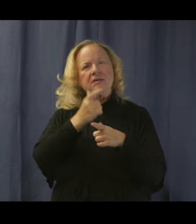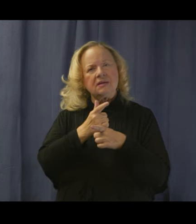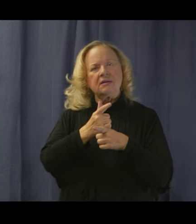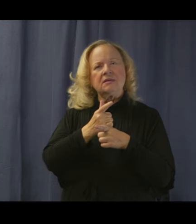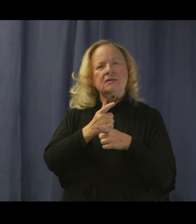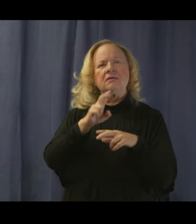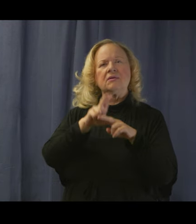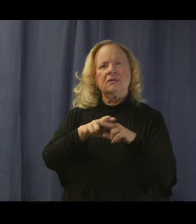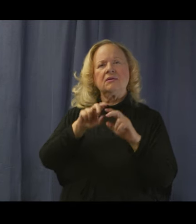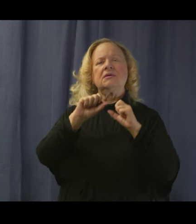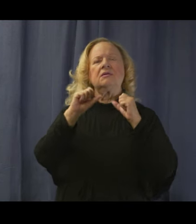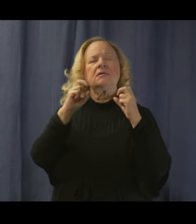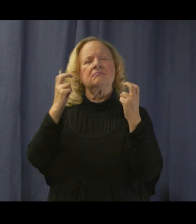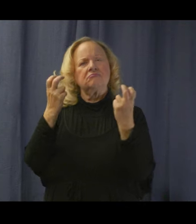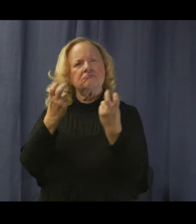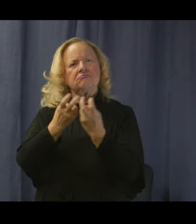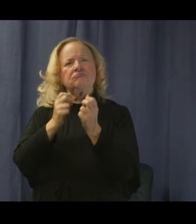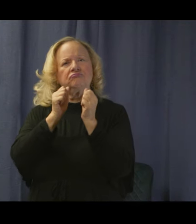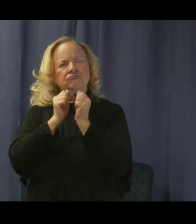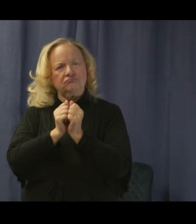Hine mato